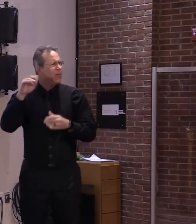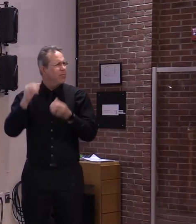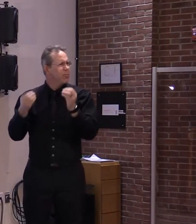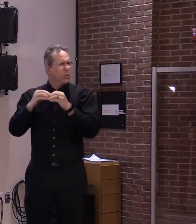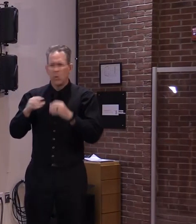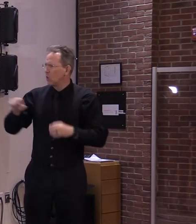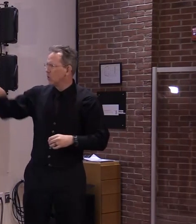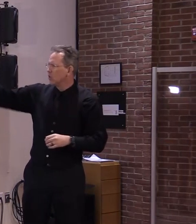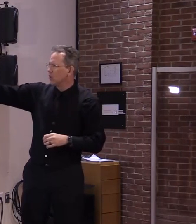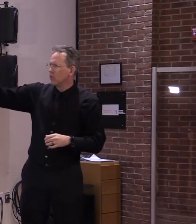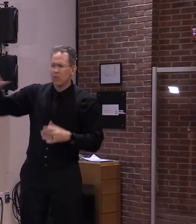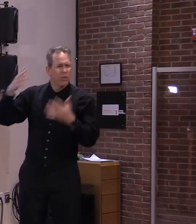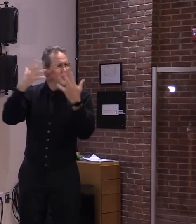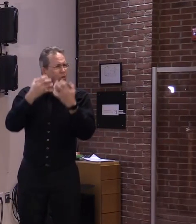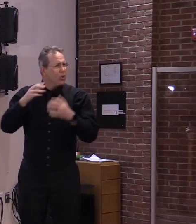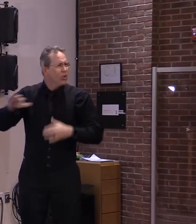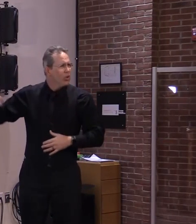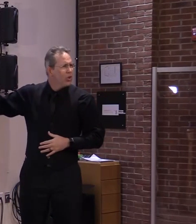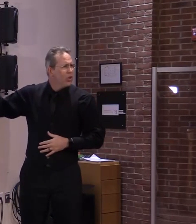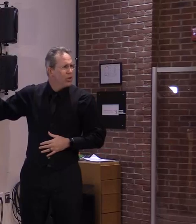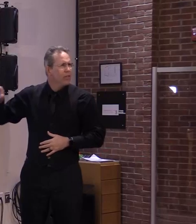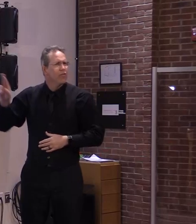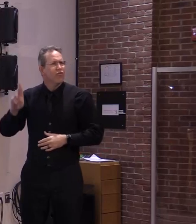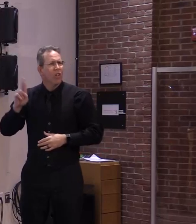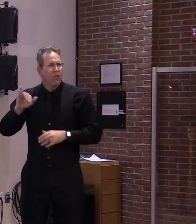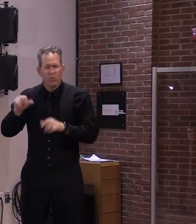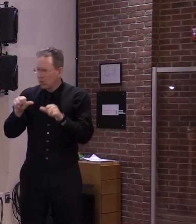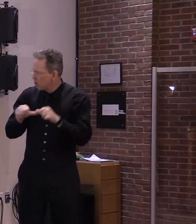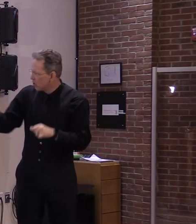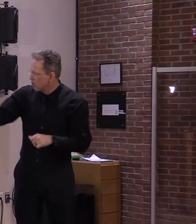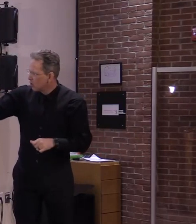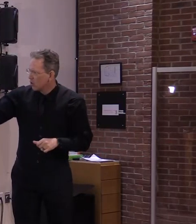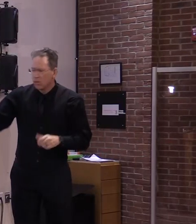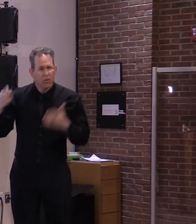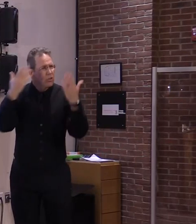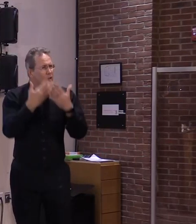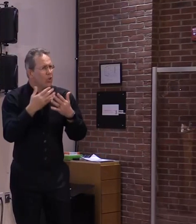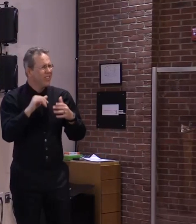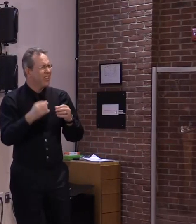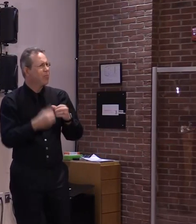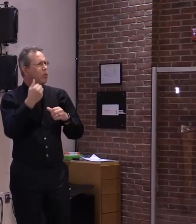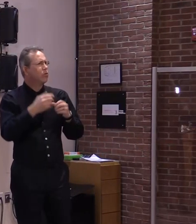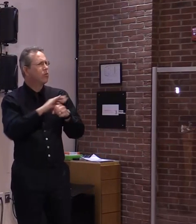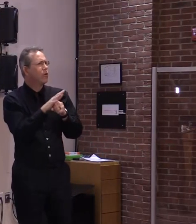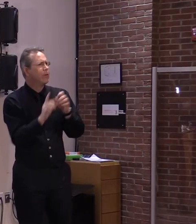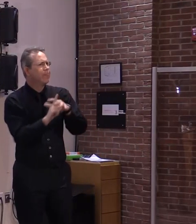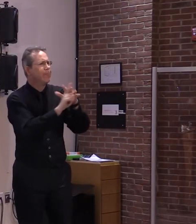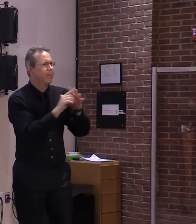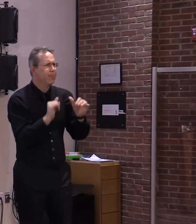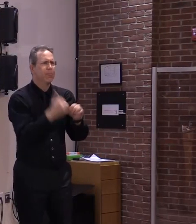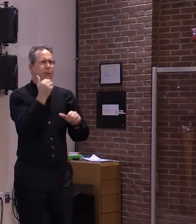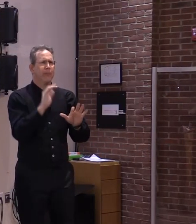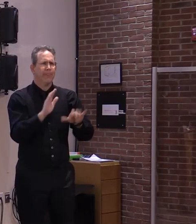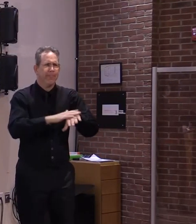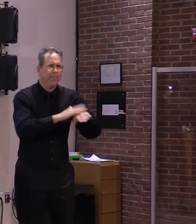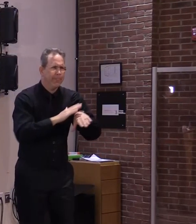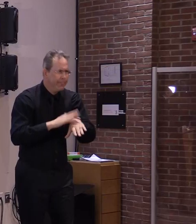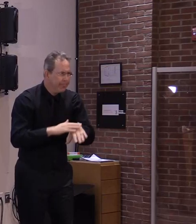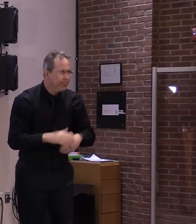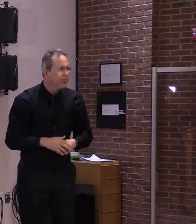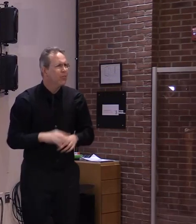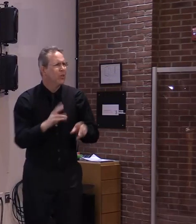Rutland. Again, as we've said in the past, we all need to keep up the hard work of keeping COVID-19 at bay for a